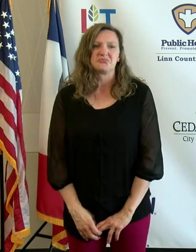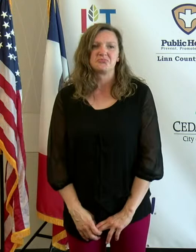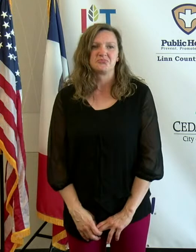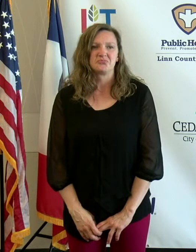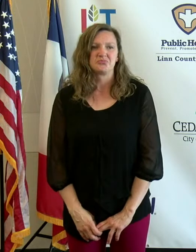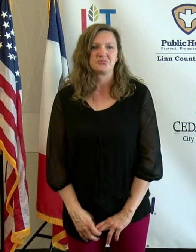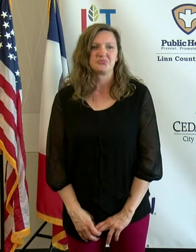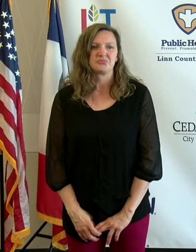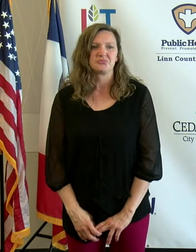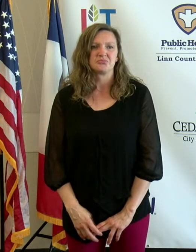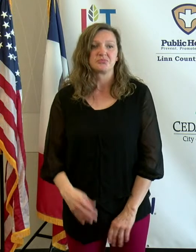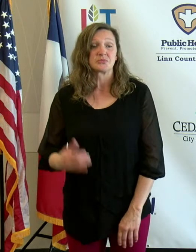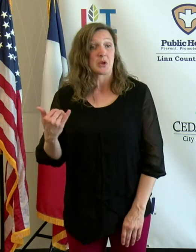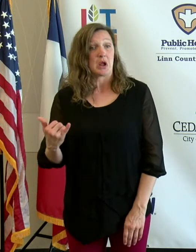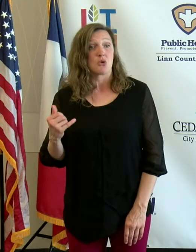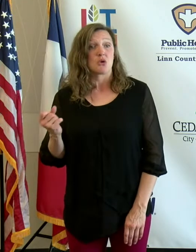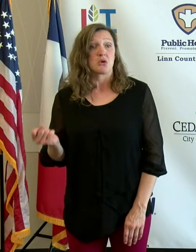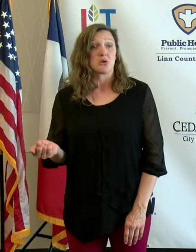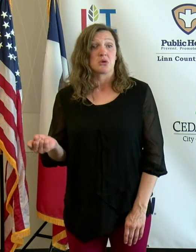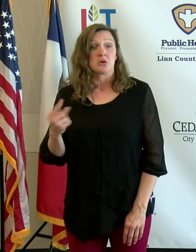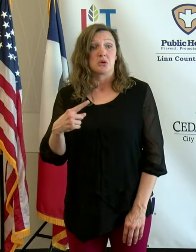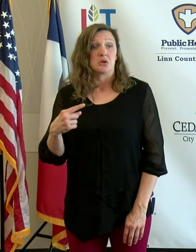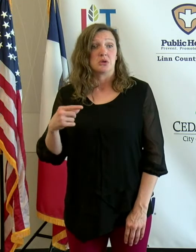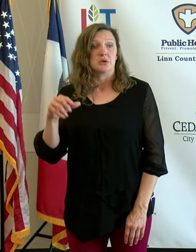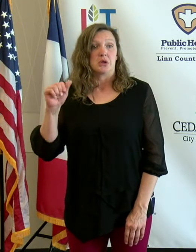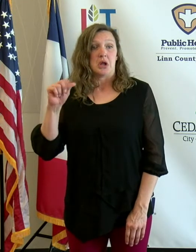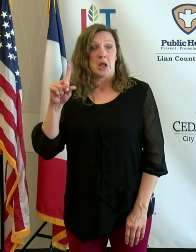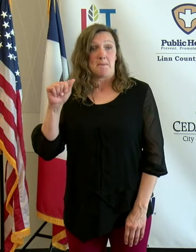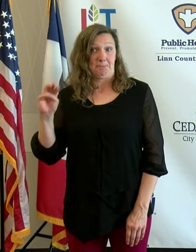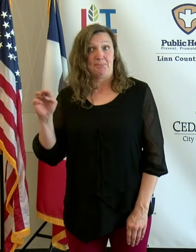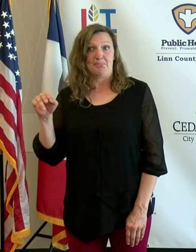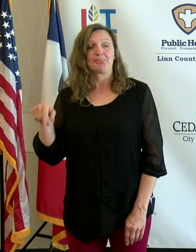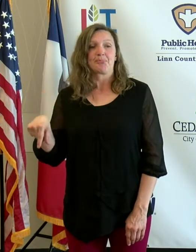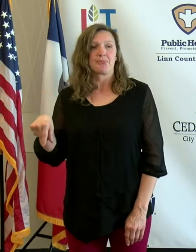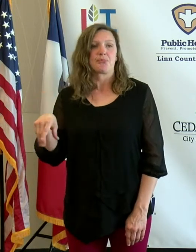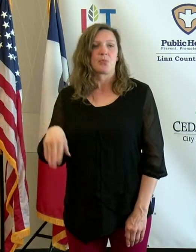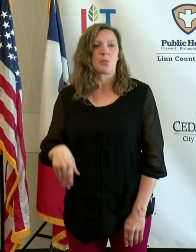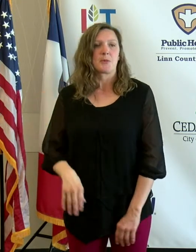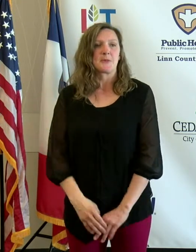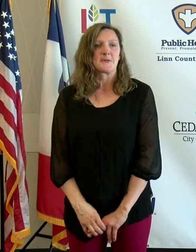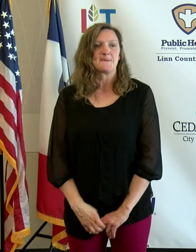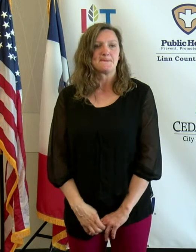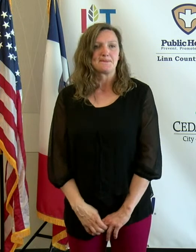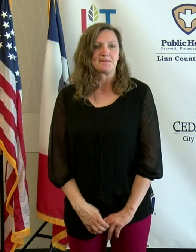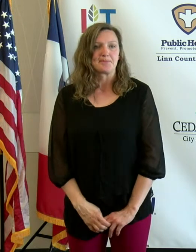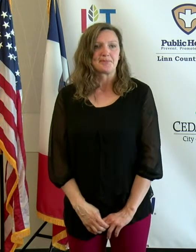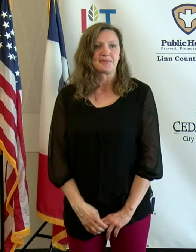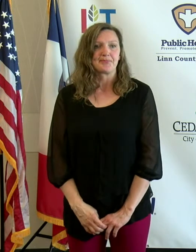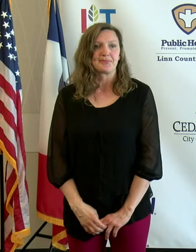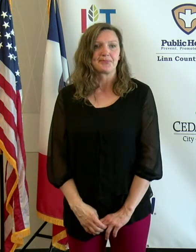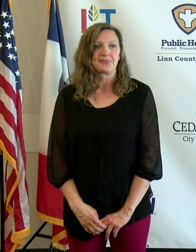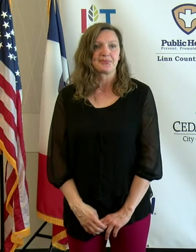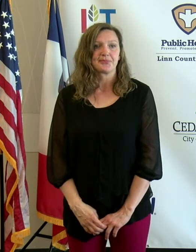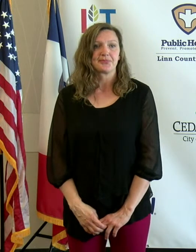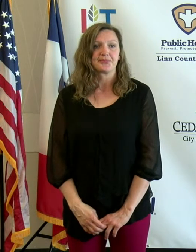Next, I'm going to go to Adam Karos, who is on the phone. Adam, go ahead with your question.